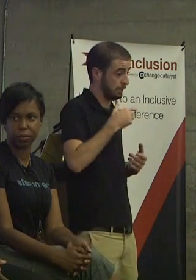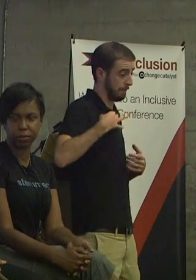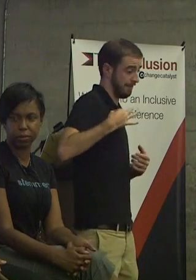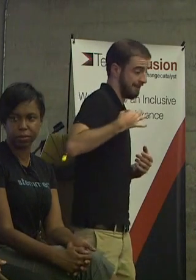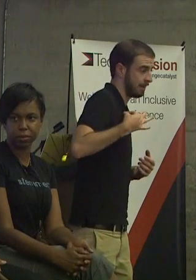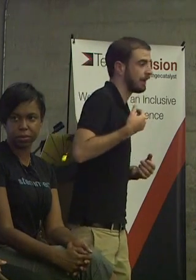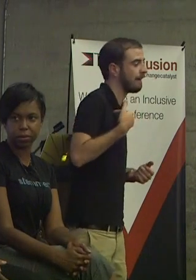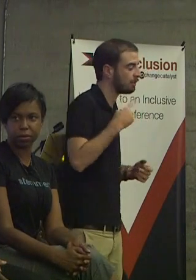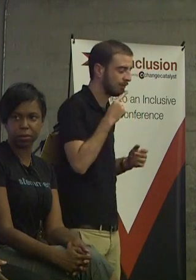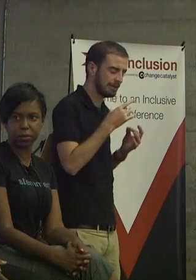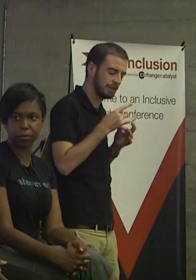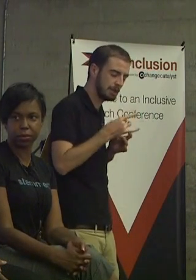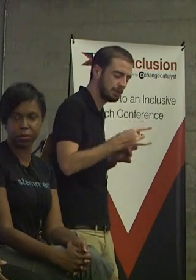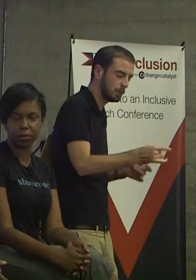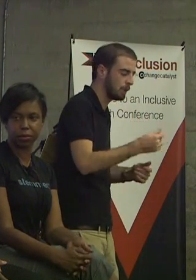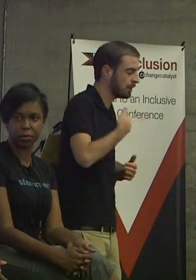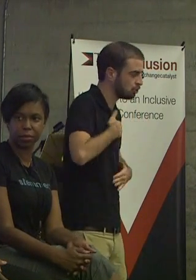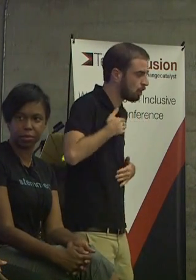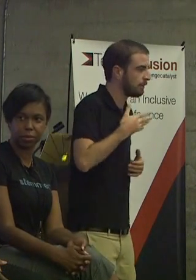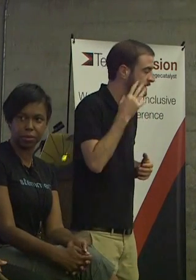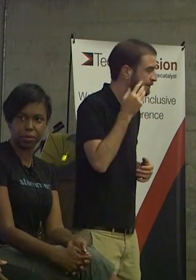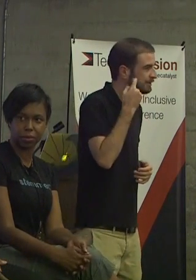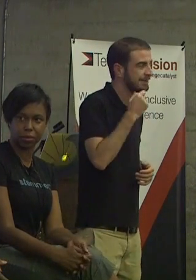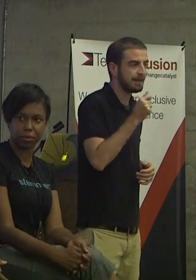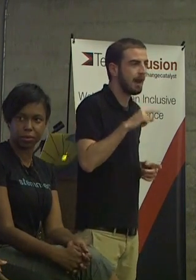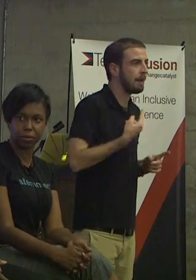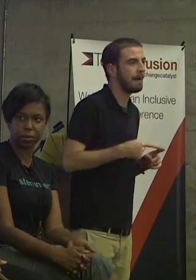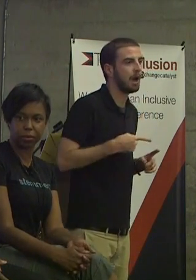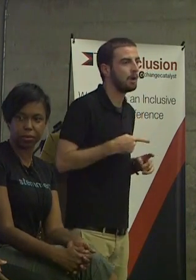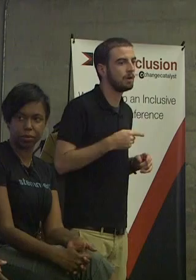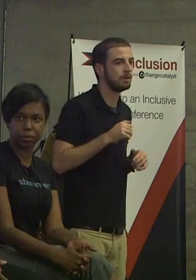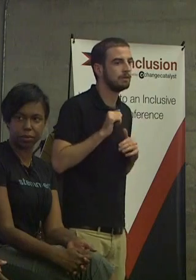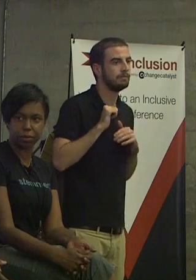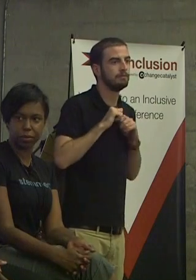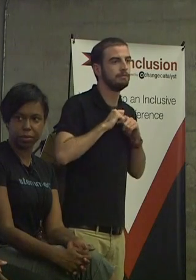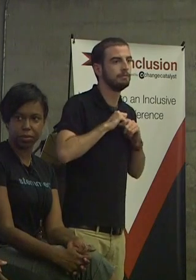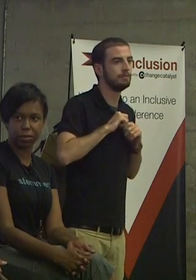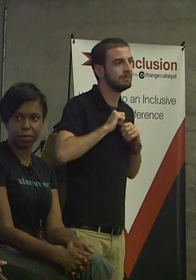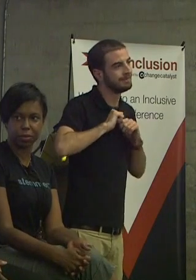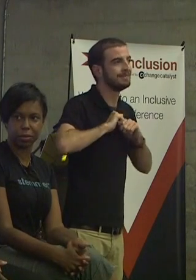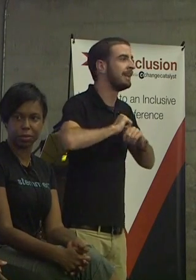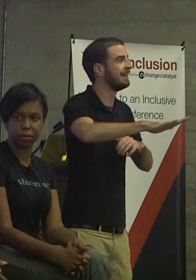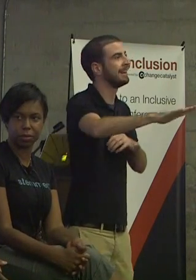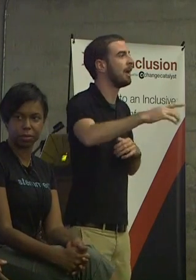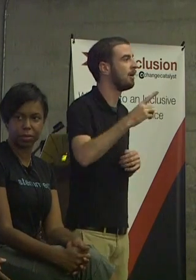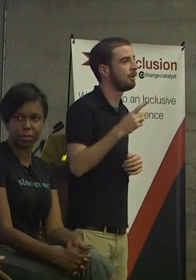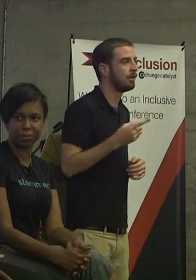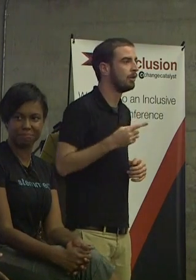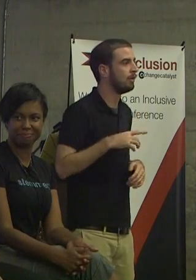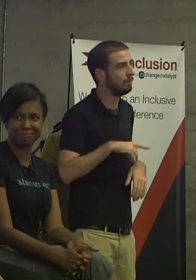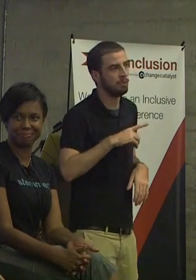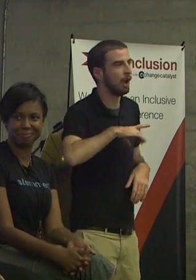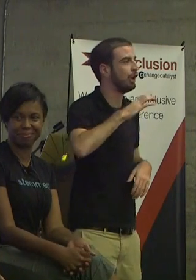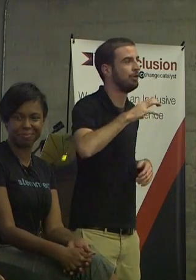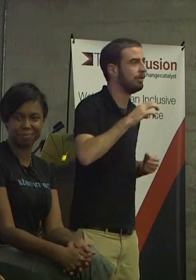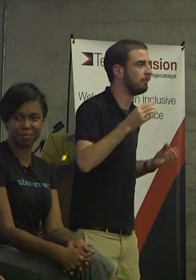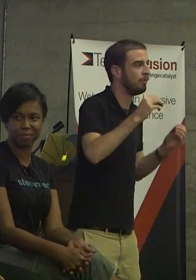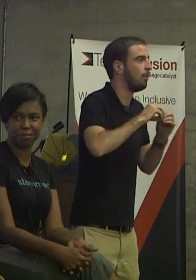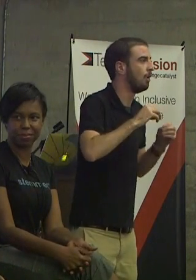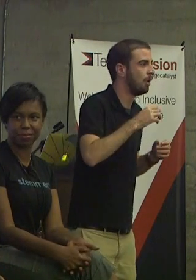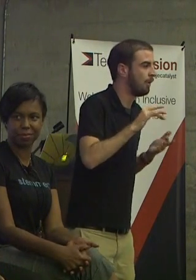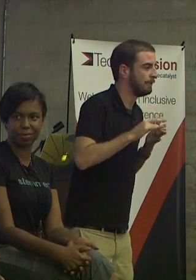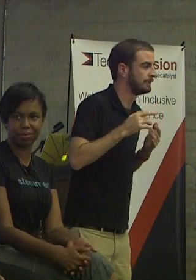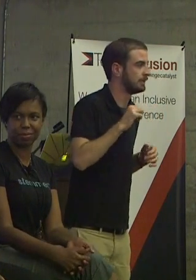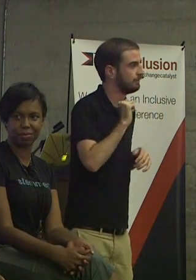enjoyable experience, first of all, because it's not about sending in the 100th resume onto the 100th website to